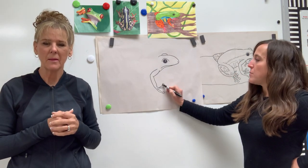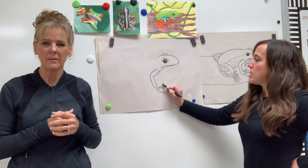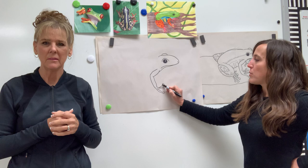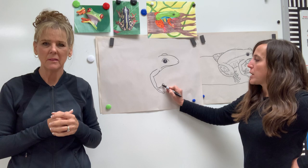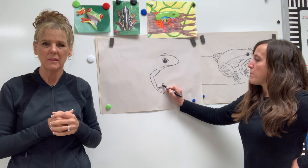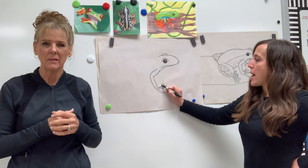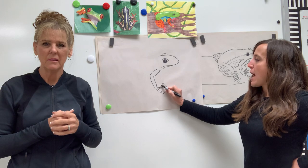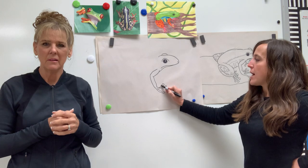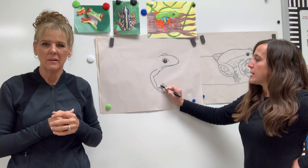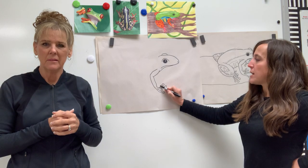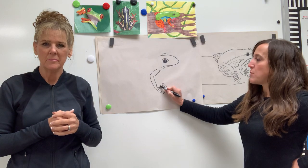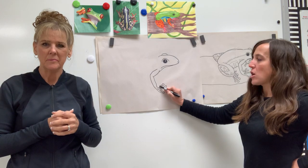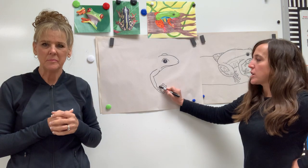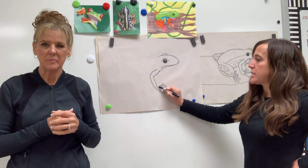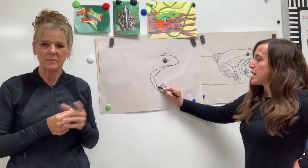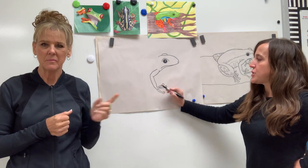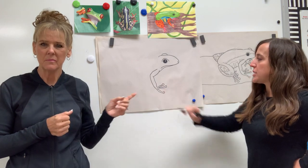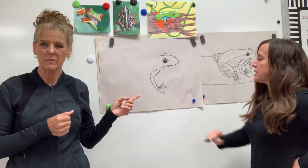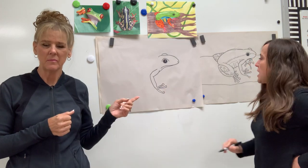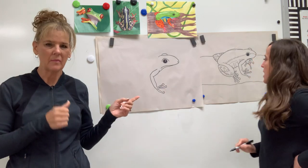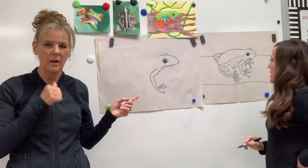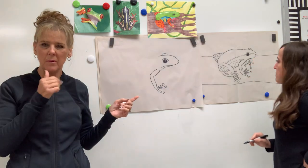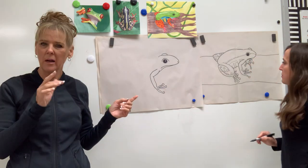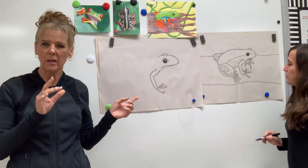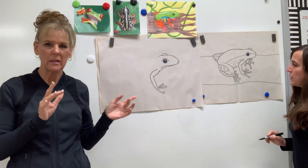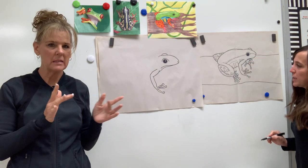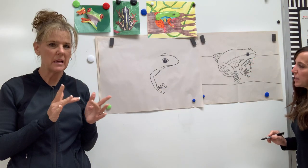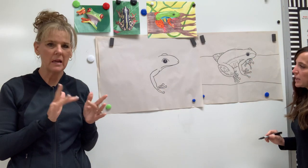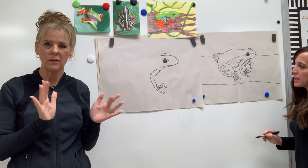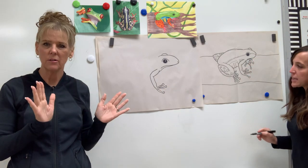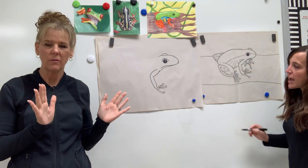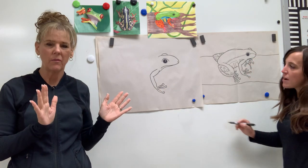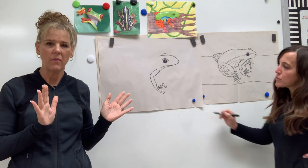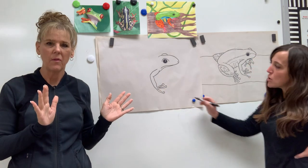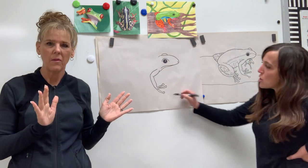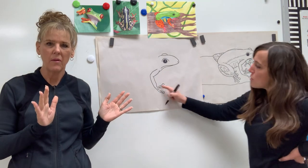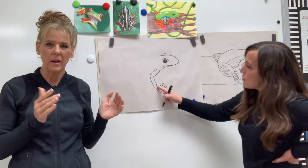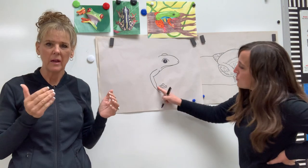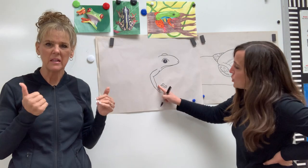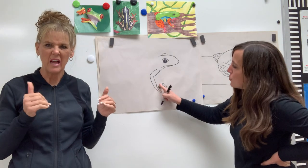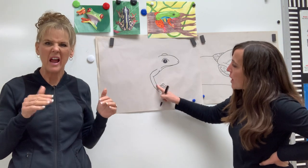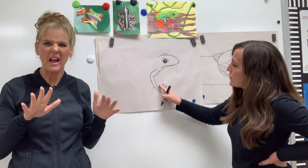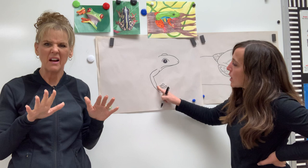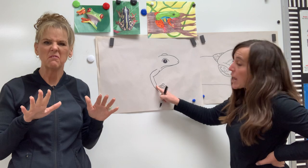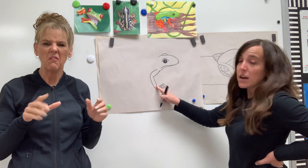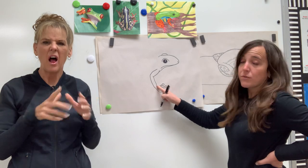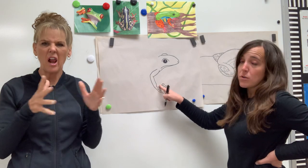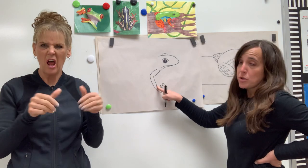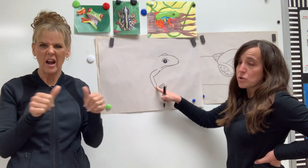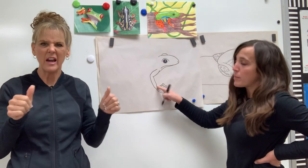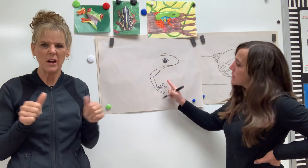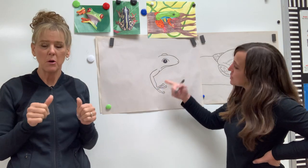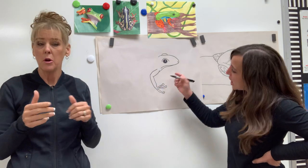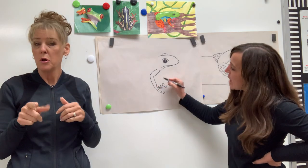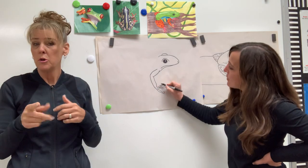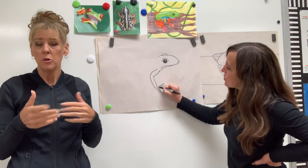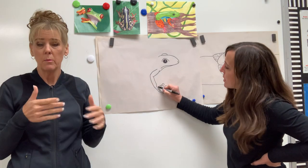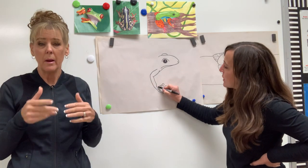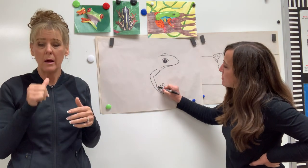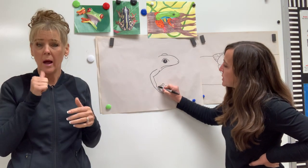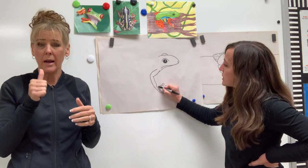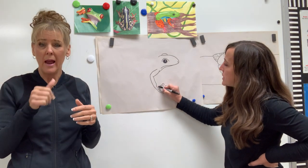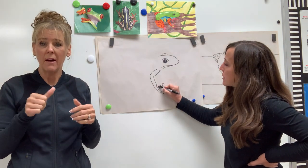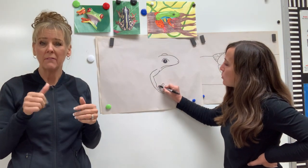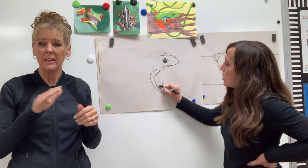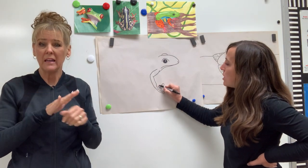And then I'm gonna bring it back, and I'm not gonna touch this time because I have room. You might run out of room and you can make touch. I have